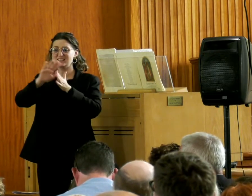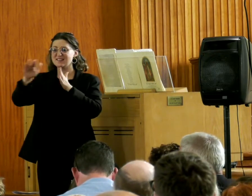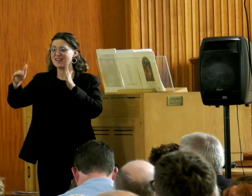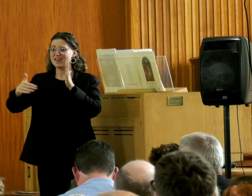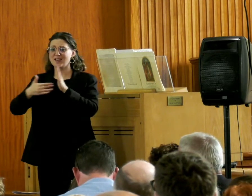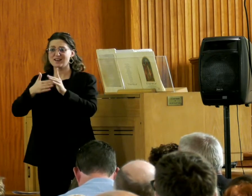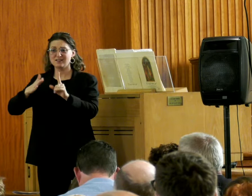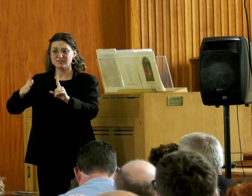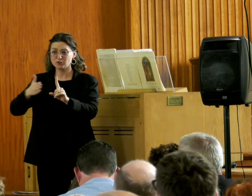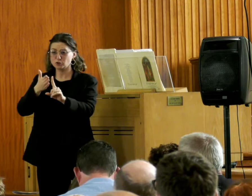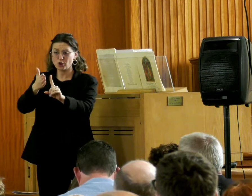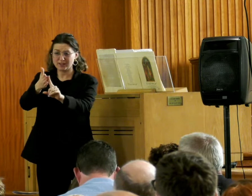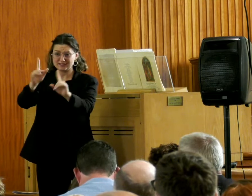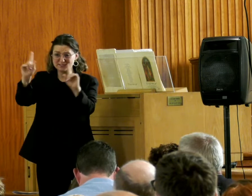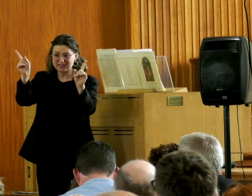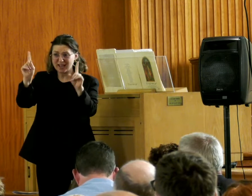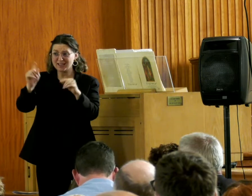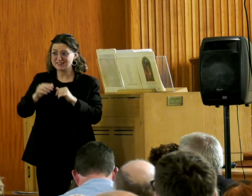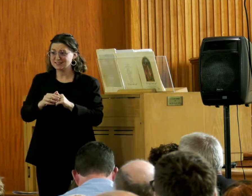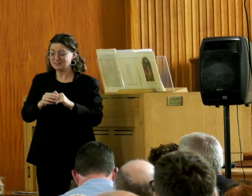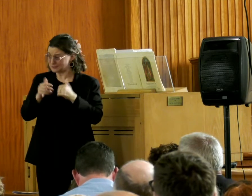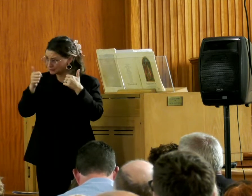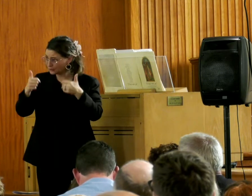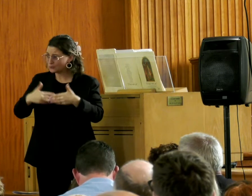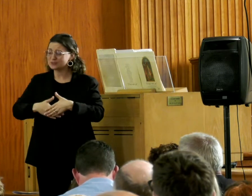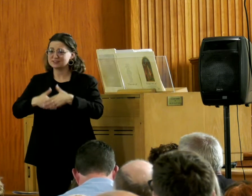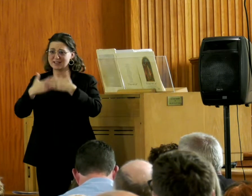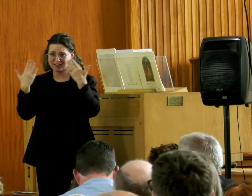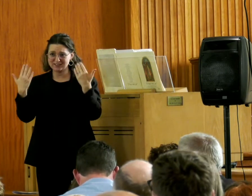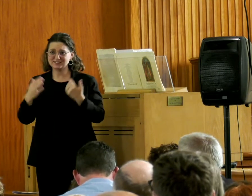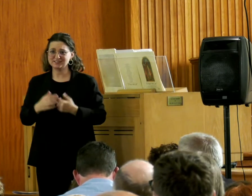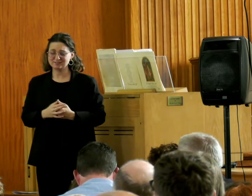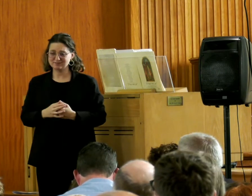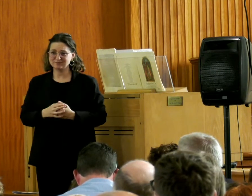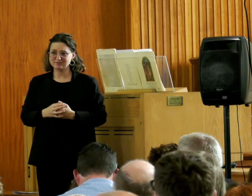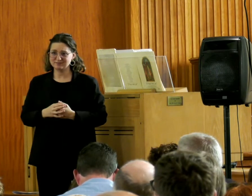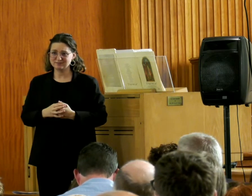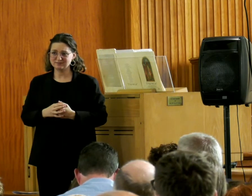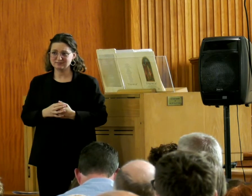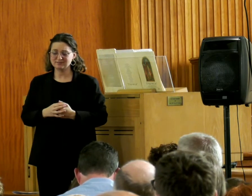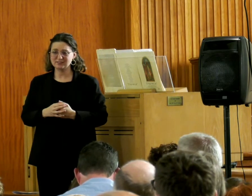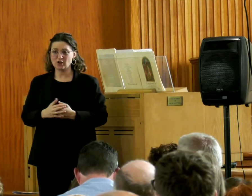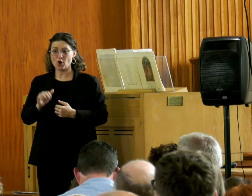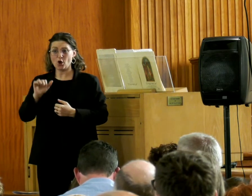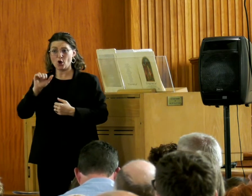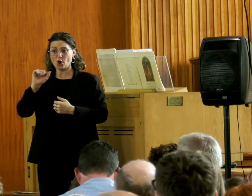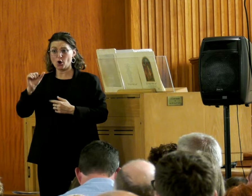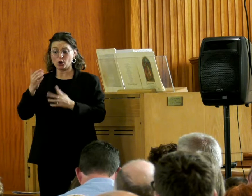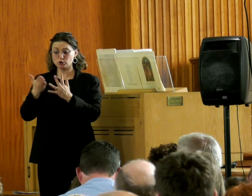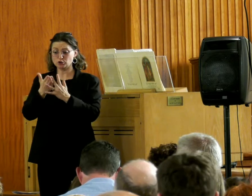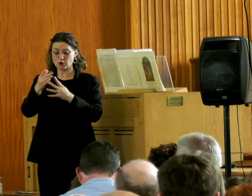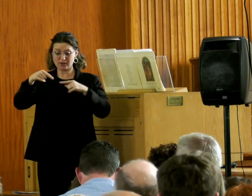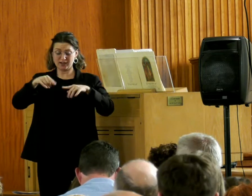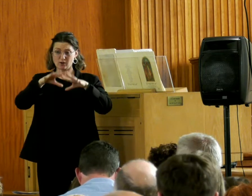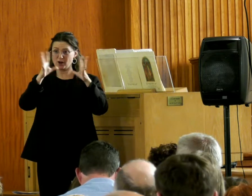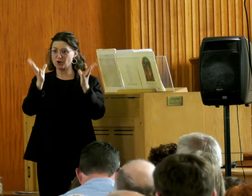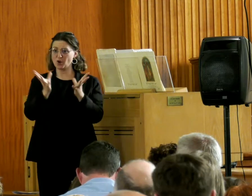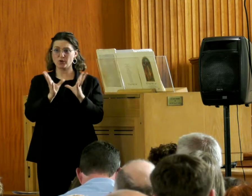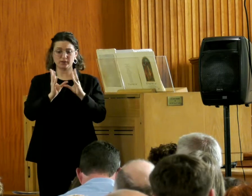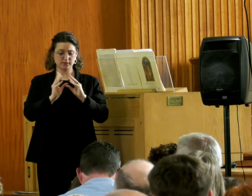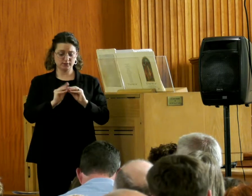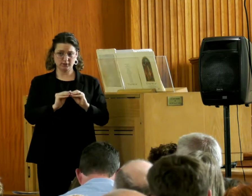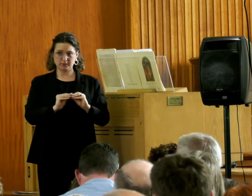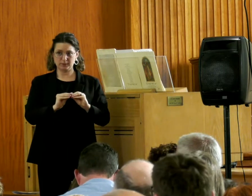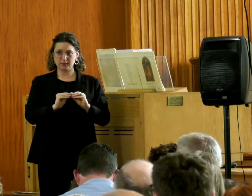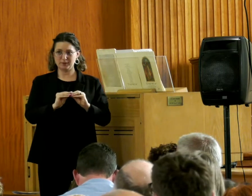journey. It's a good day. An earthly journey has ended. A heavenly